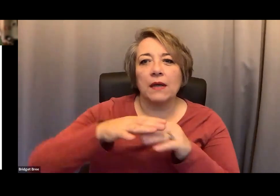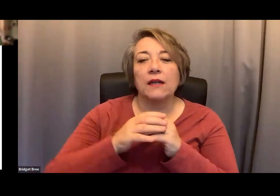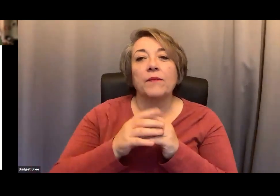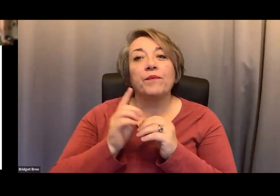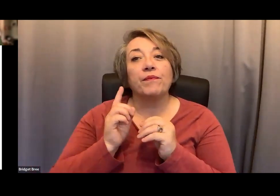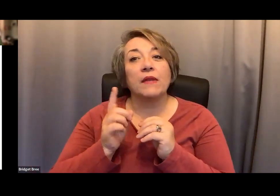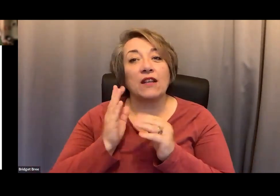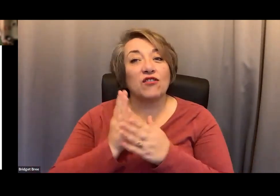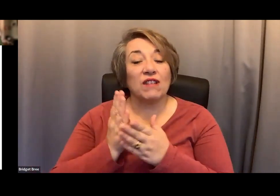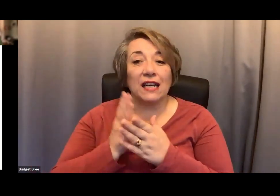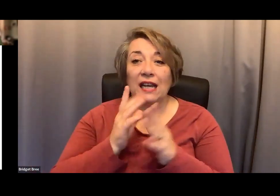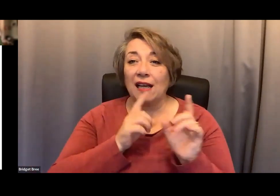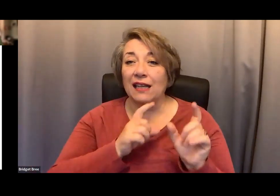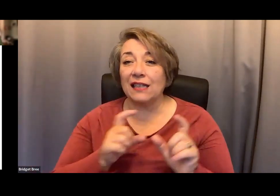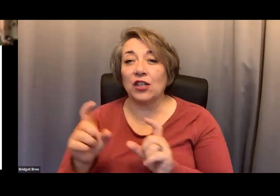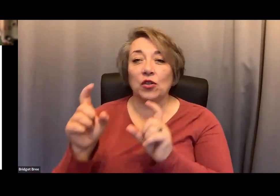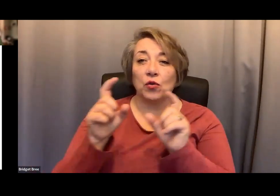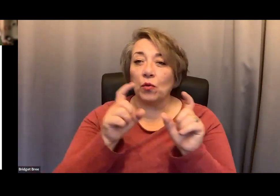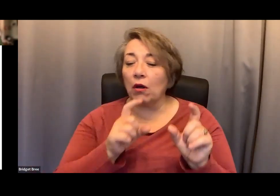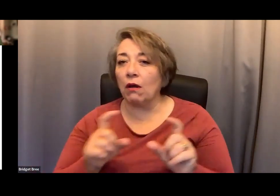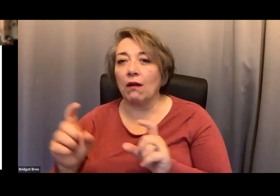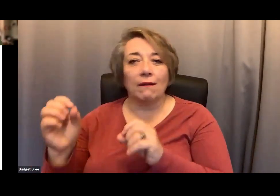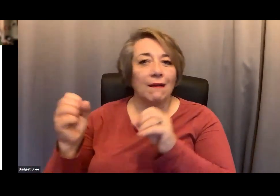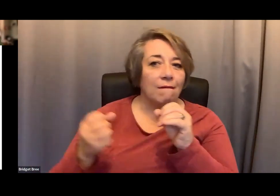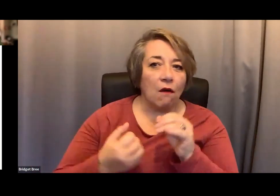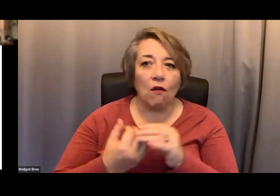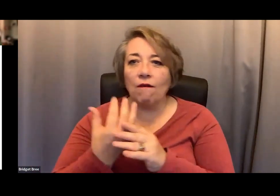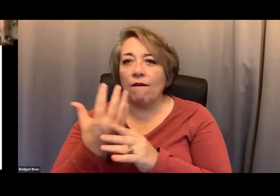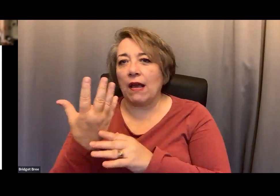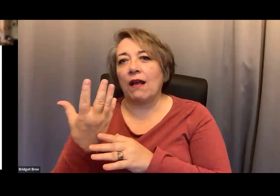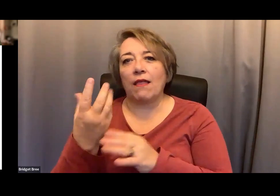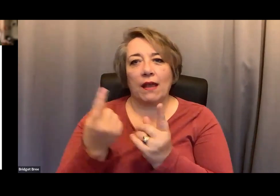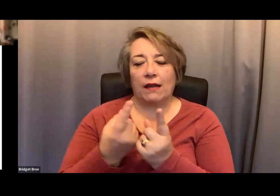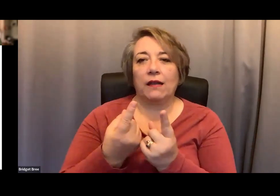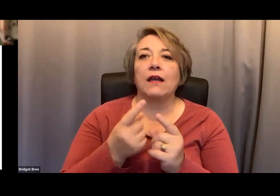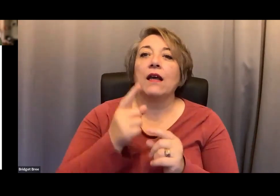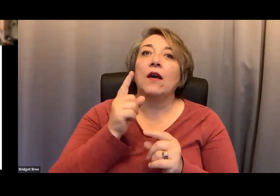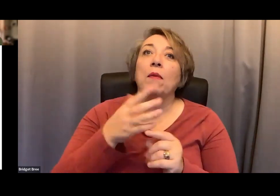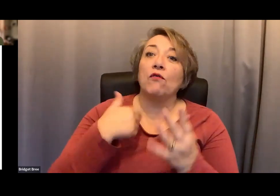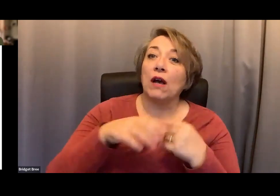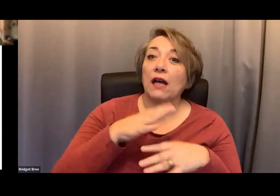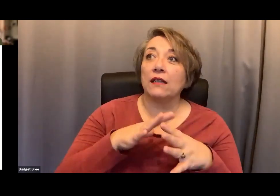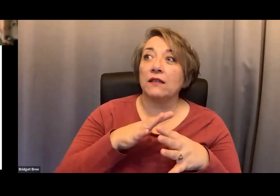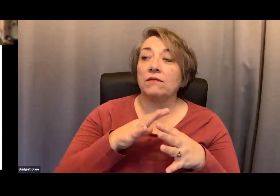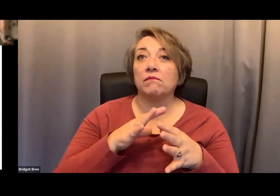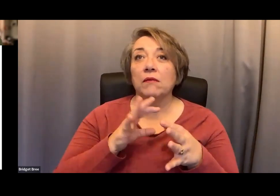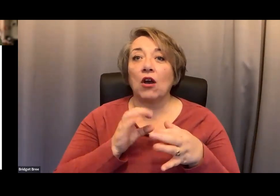very much a continual evolving methodology. But for us, ongoing collaboration as a neighbourhood in